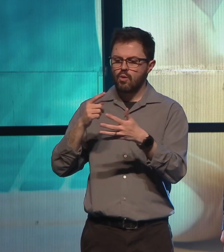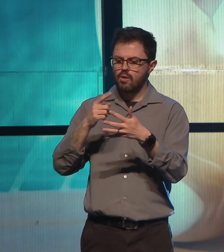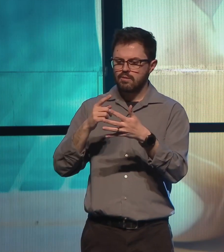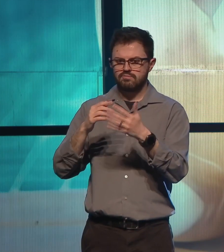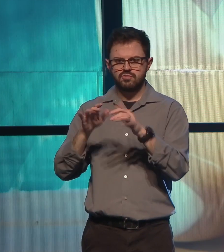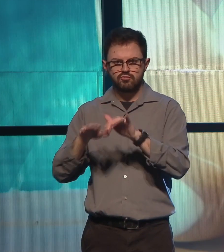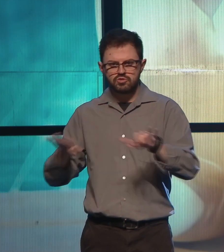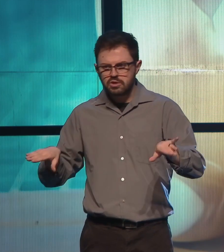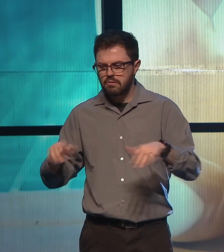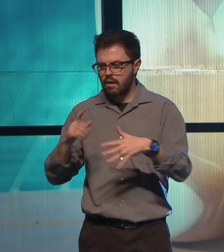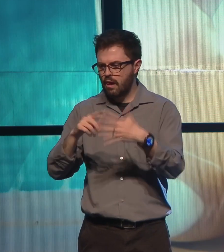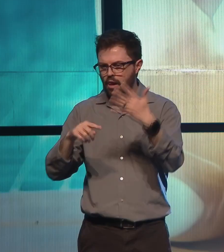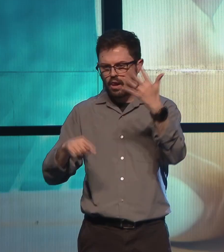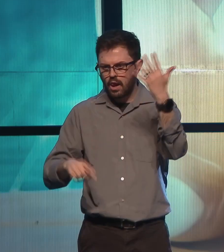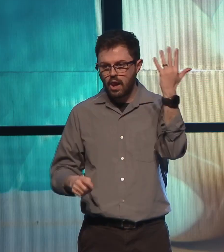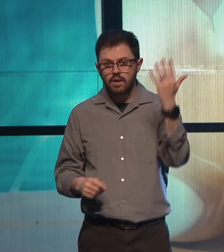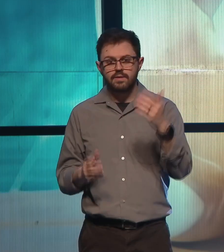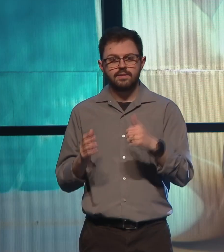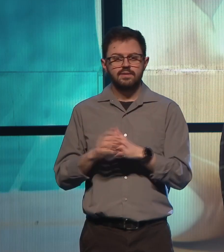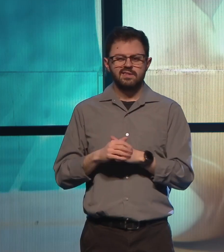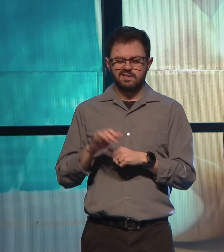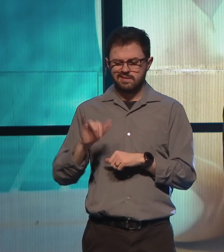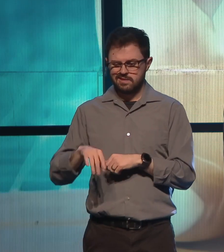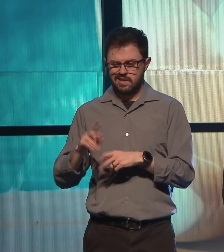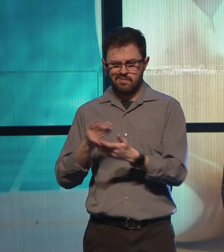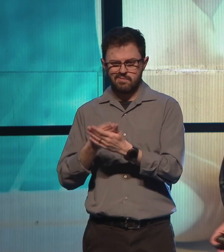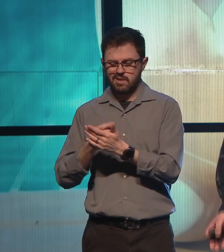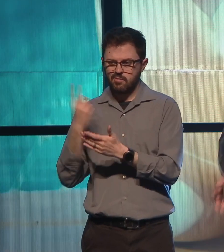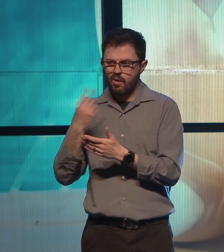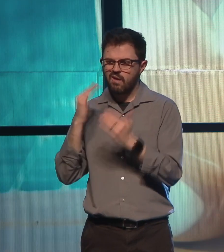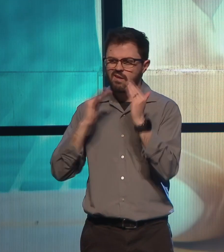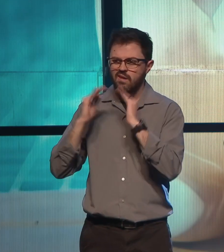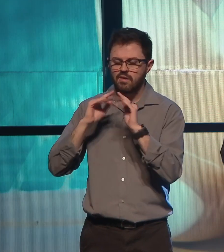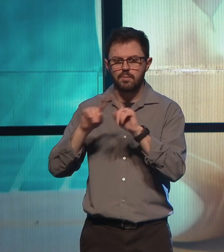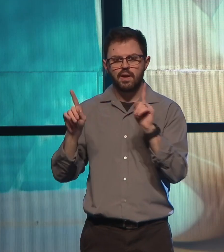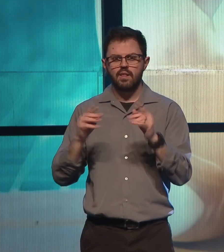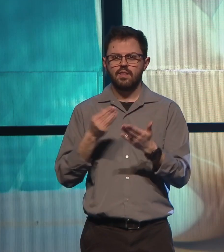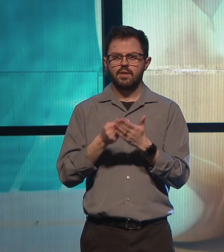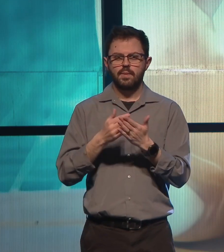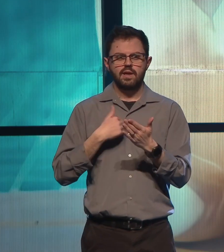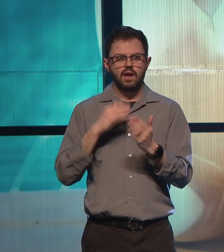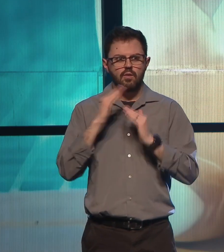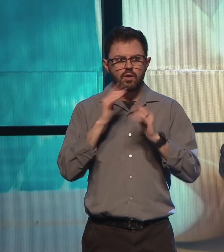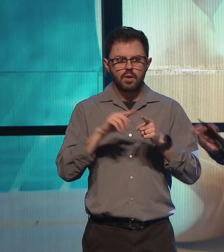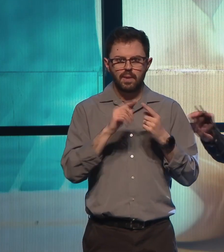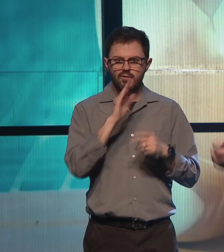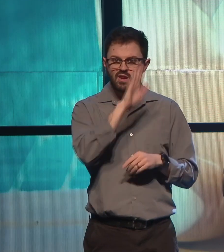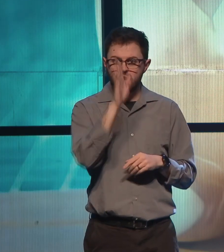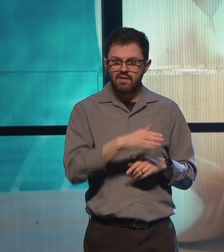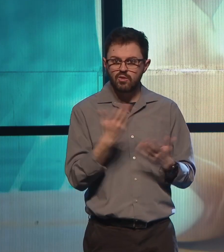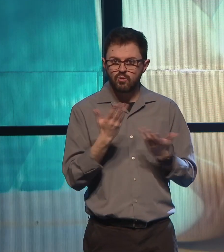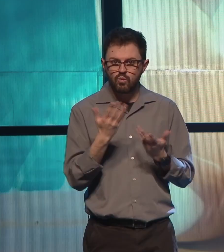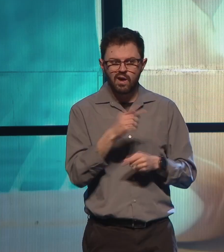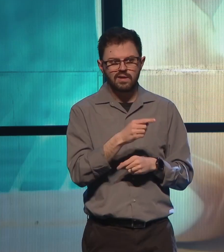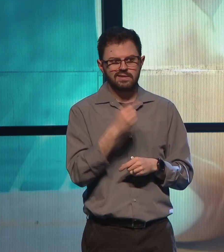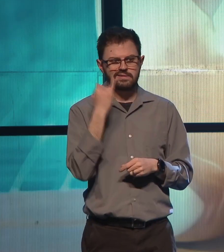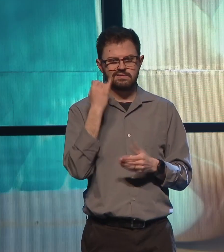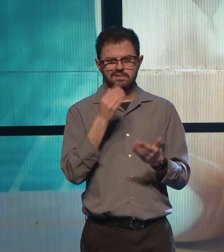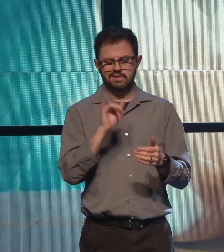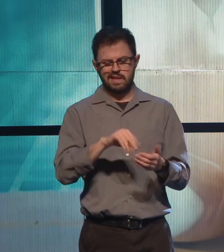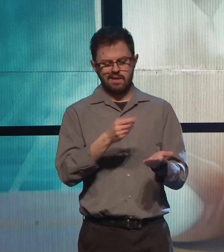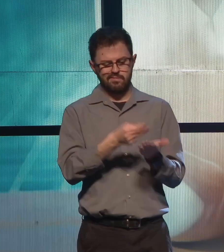I've worried a lot about the money. You know what money I've never worried about? It's the money I've given away. Never worried about that money.